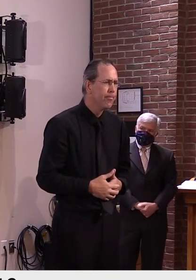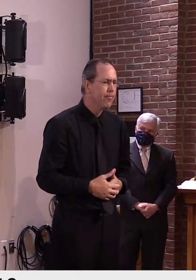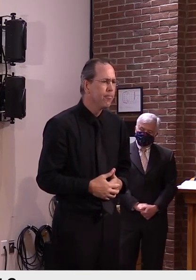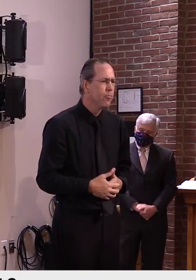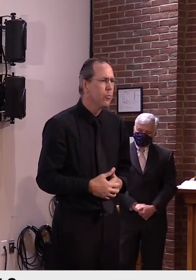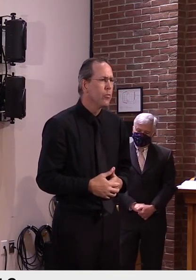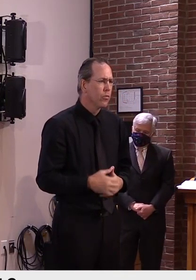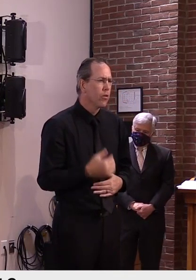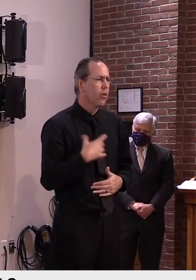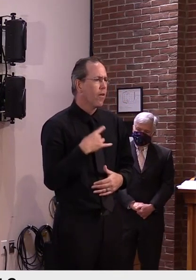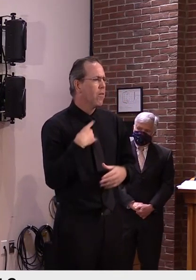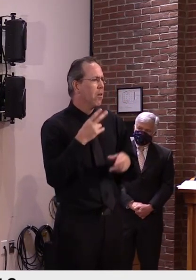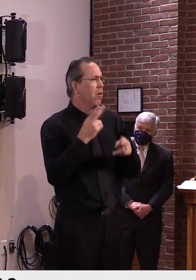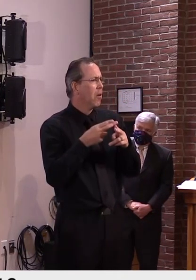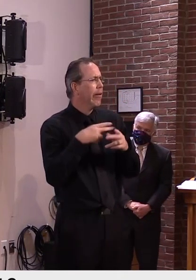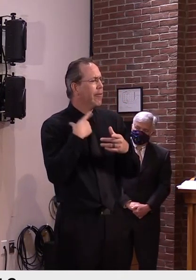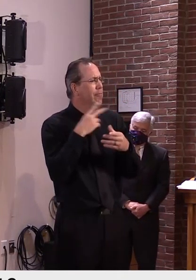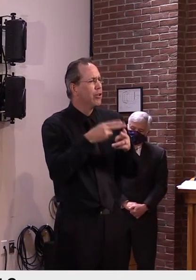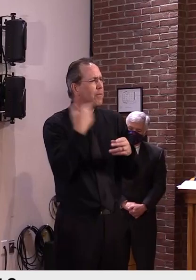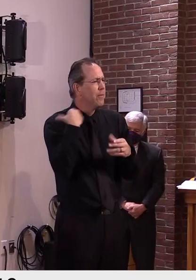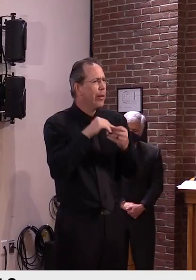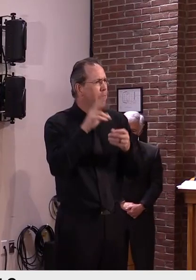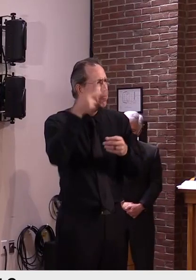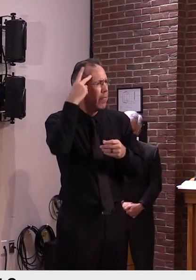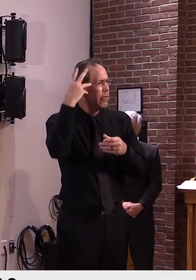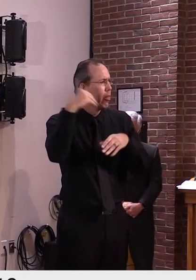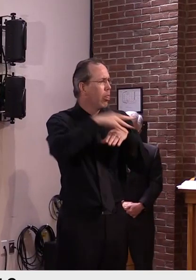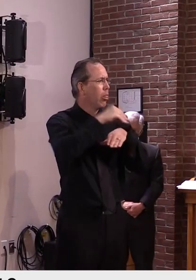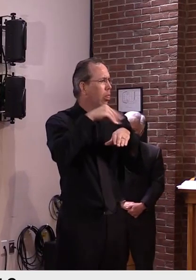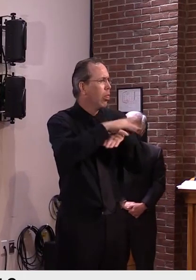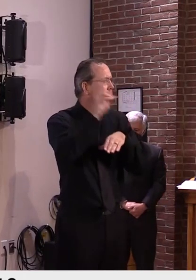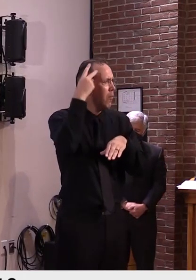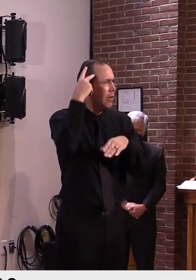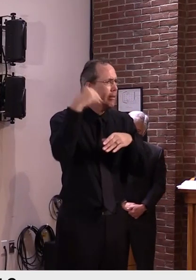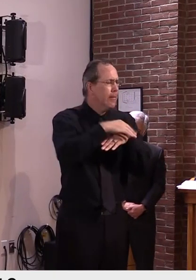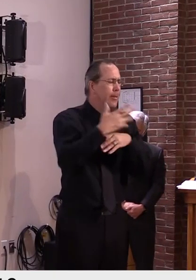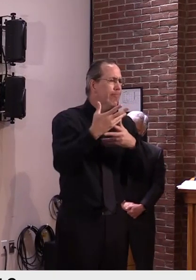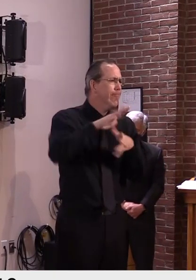here, and that eventually have gone the right way.